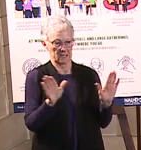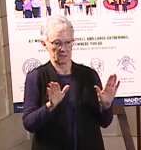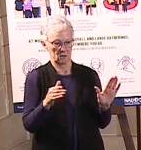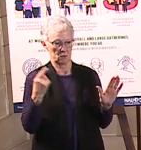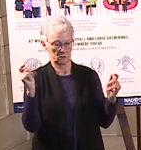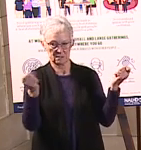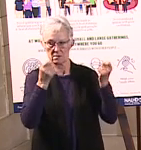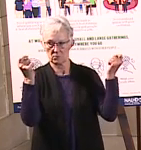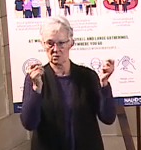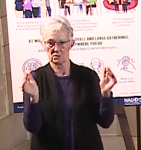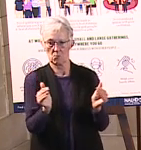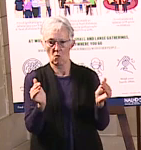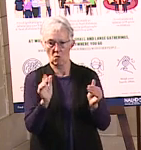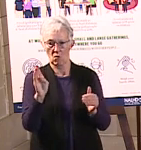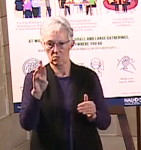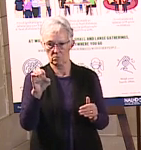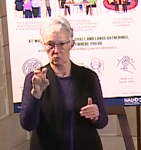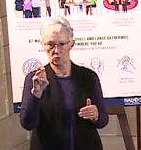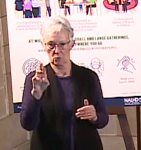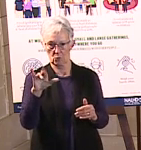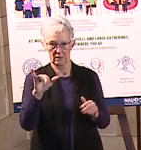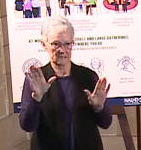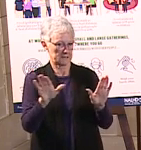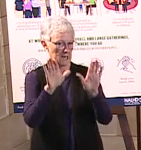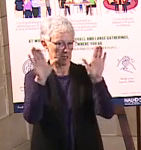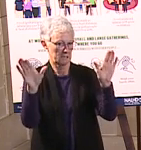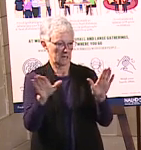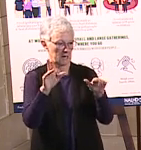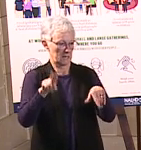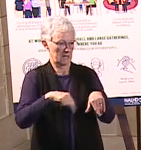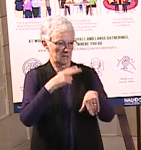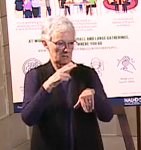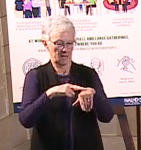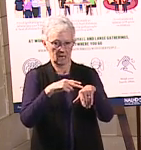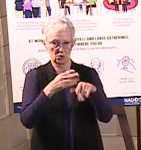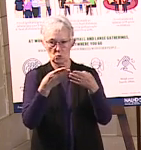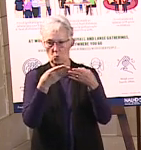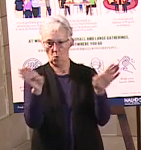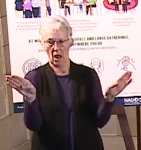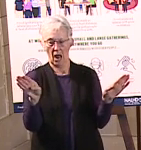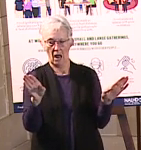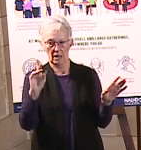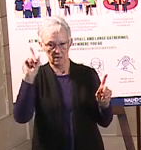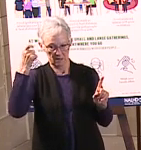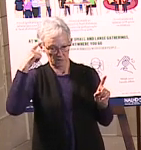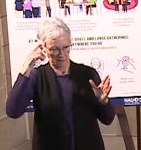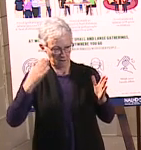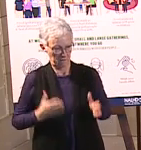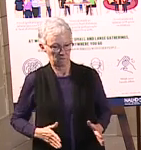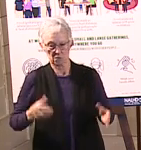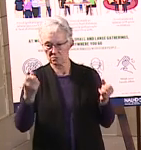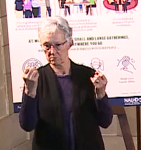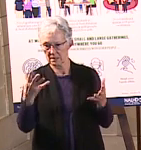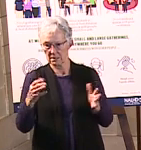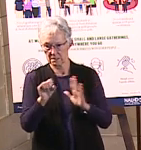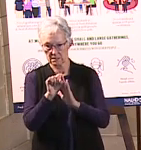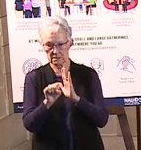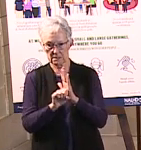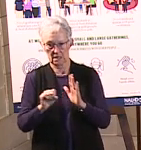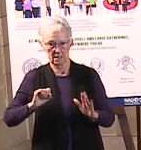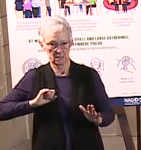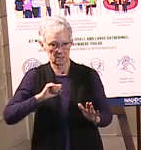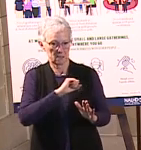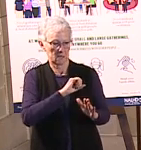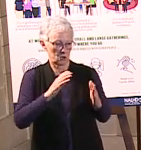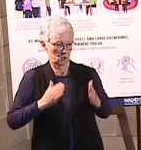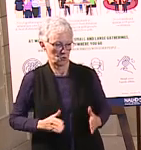Sunday nationwide in the country, the governor and many of our state senators showed up to visit us and pick up a